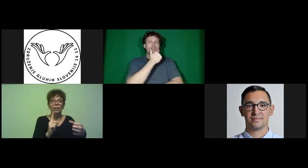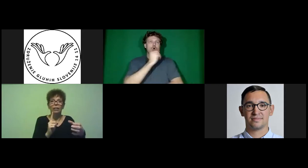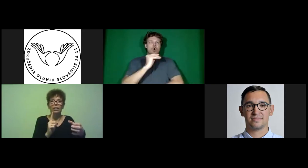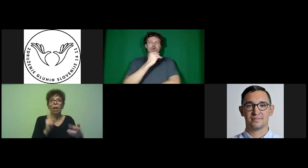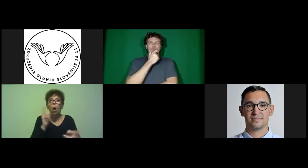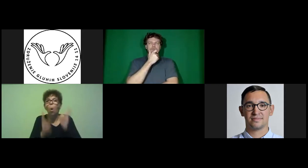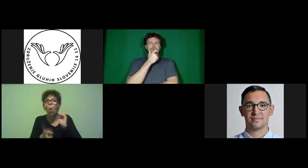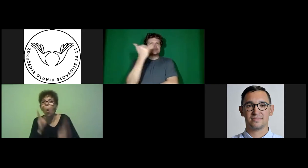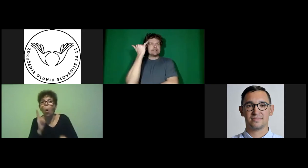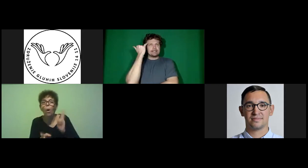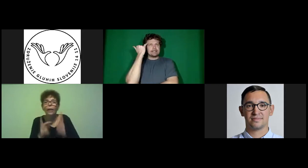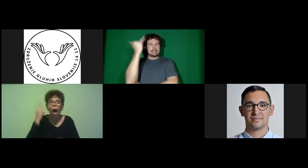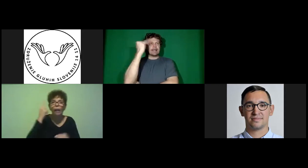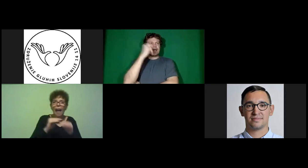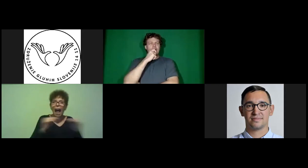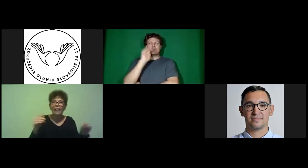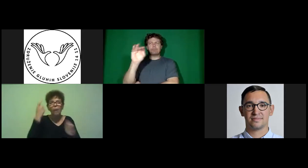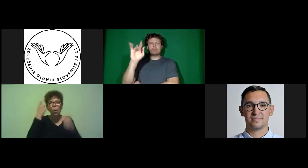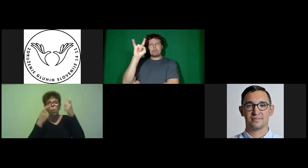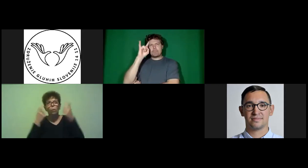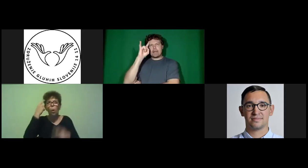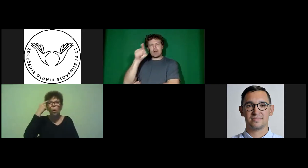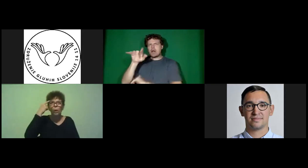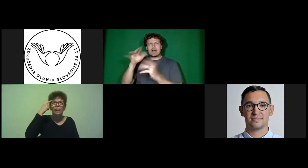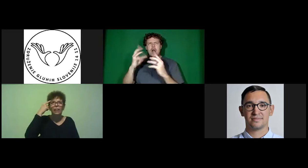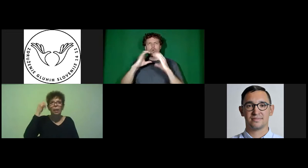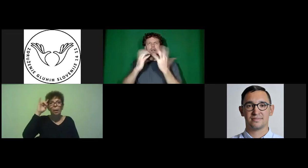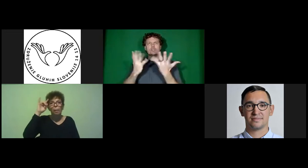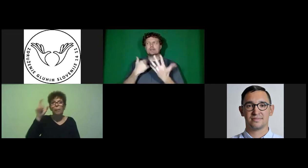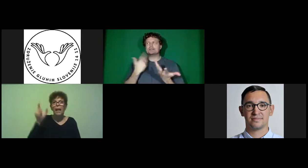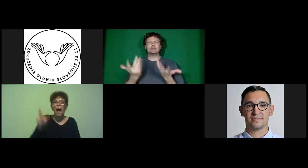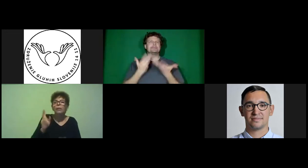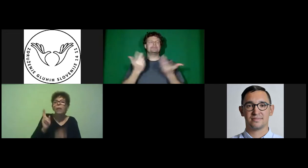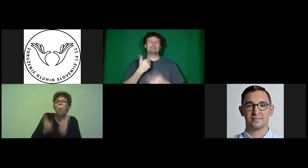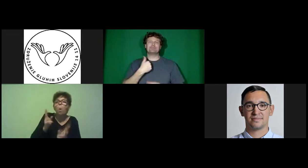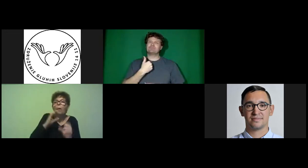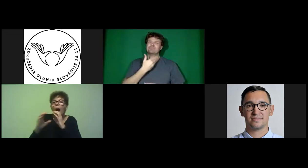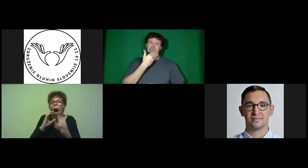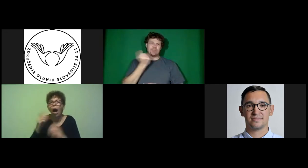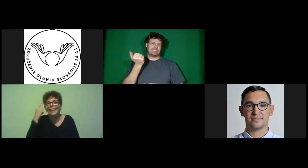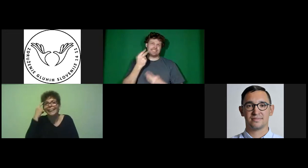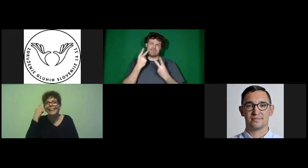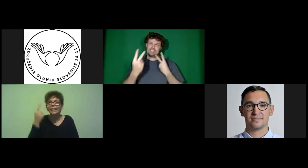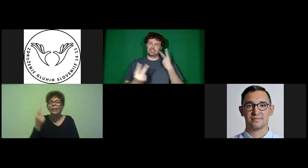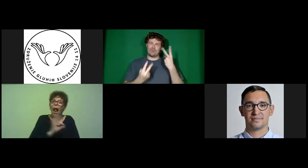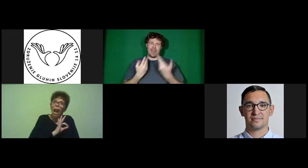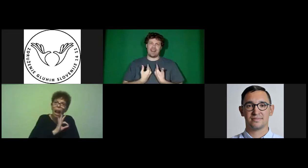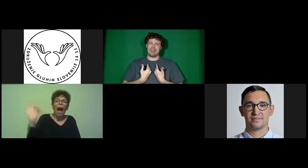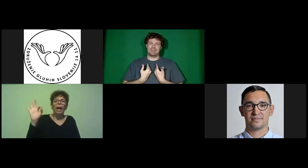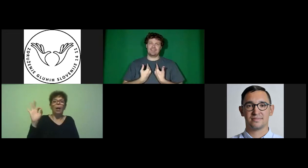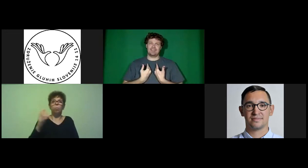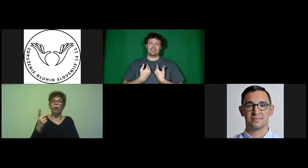And of course, as a deaf player, it wouldn't be easy for me to communicate with the team. And the coach actually asked me